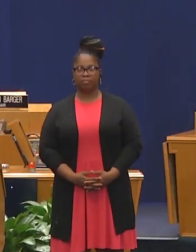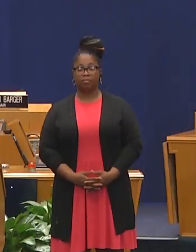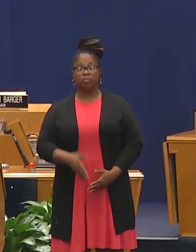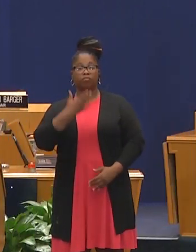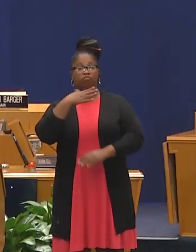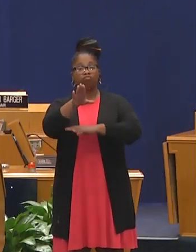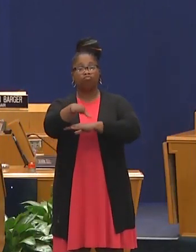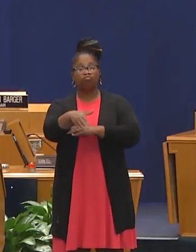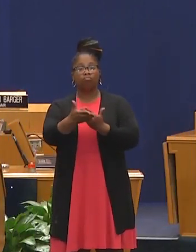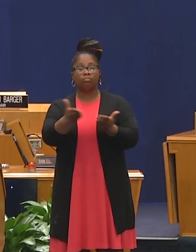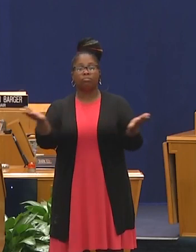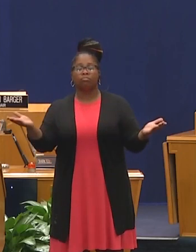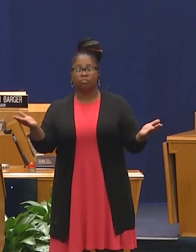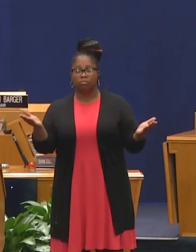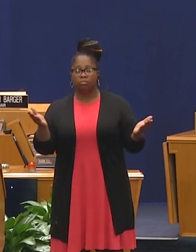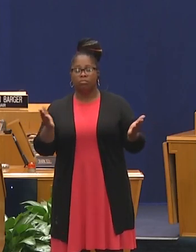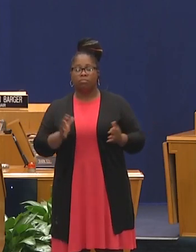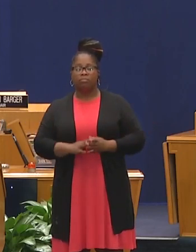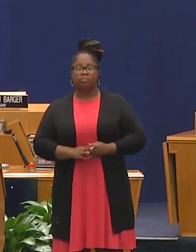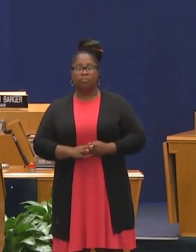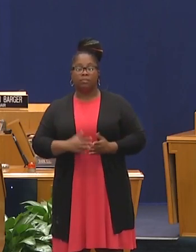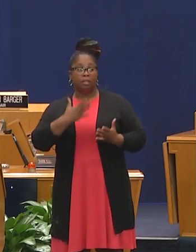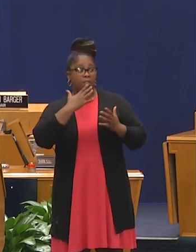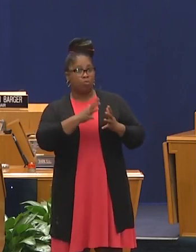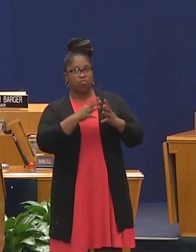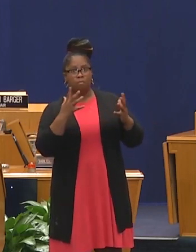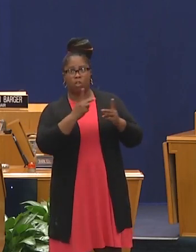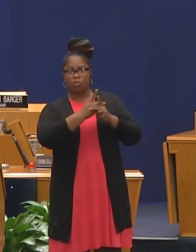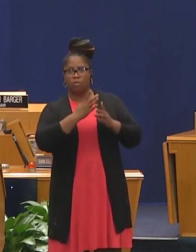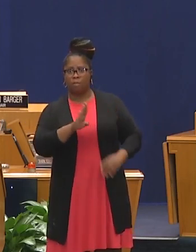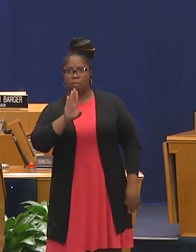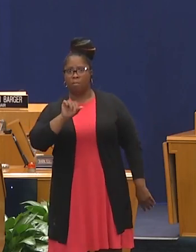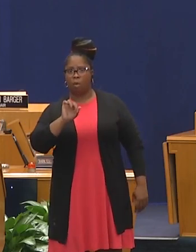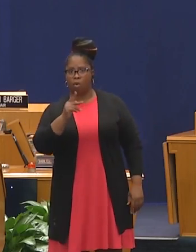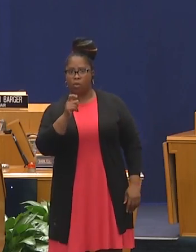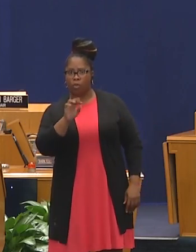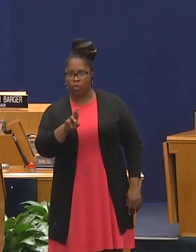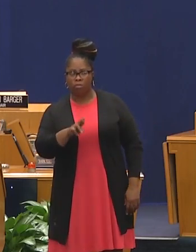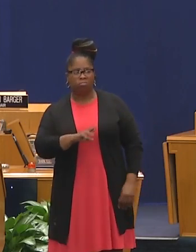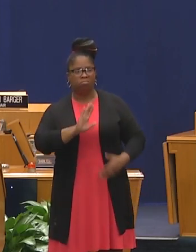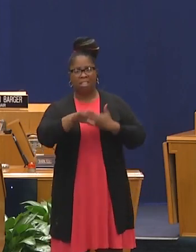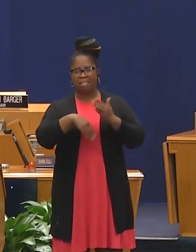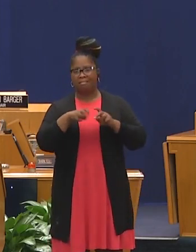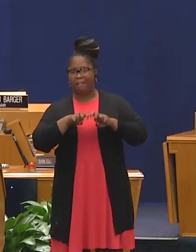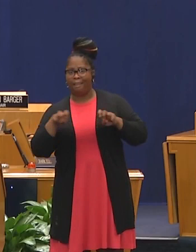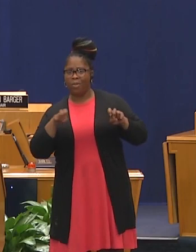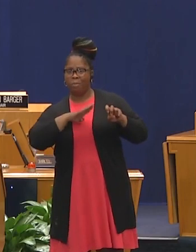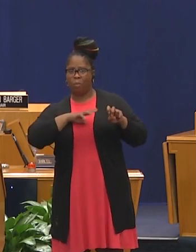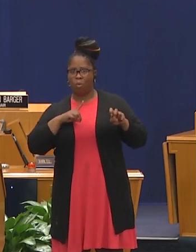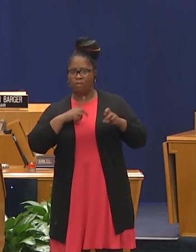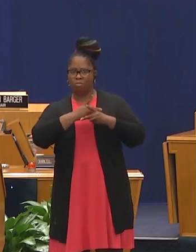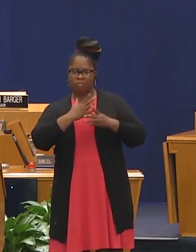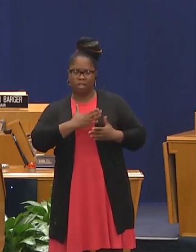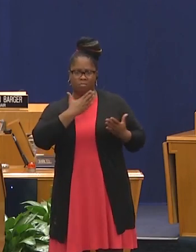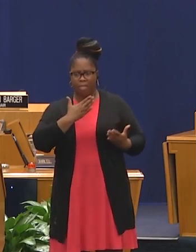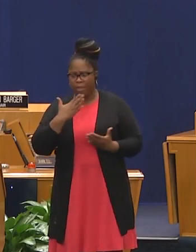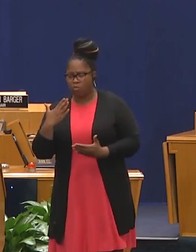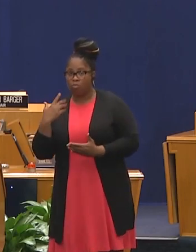Good afternoon, everyone. Thank you so much, Supervisor Barger, and to the entire Board of Supervisors. As we address